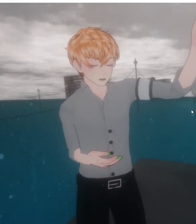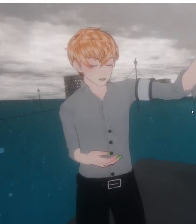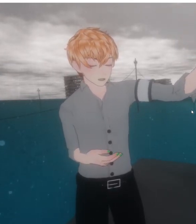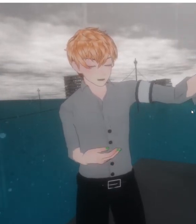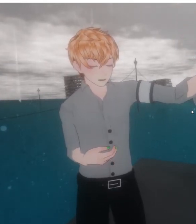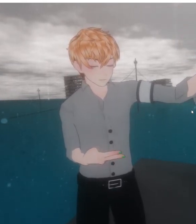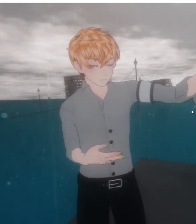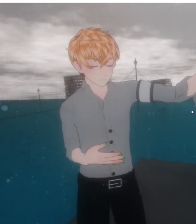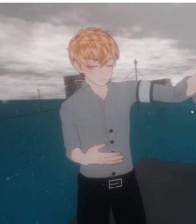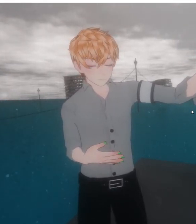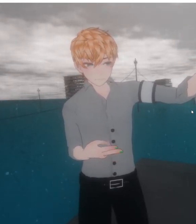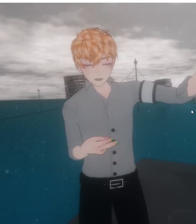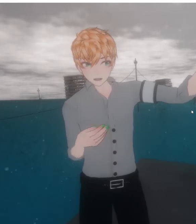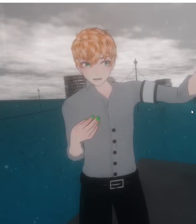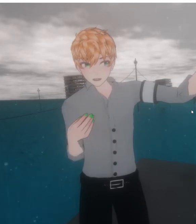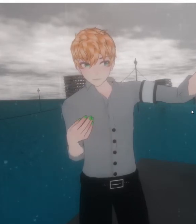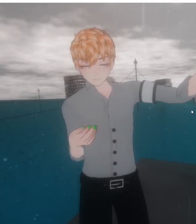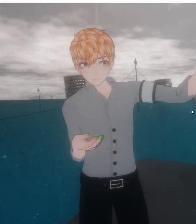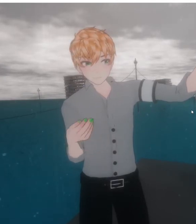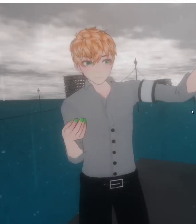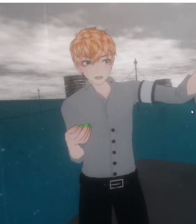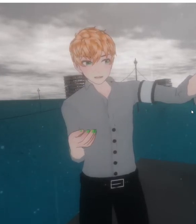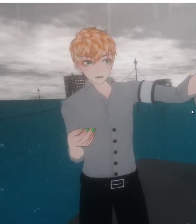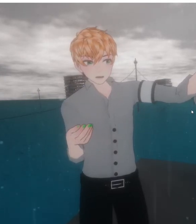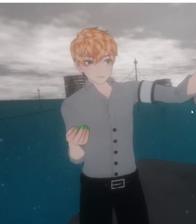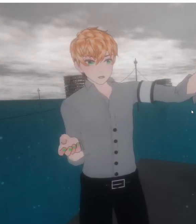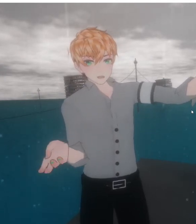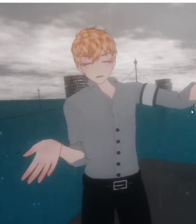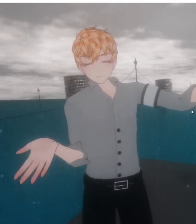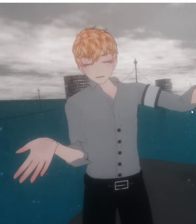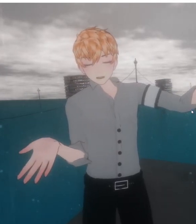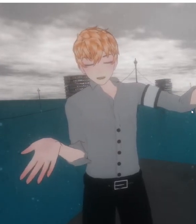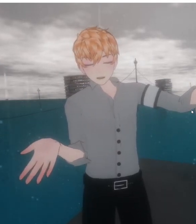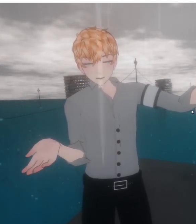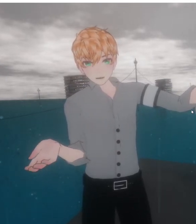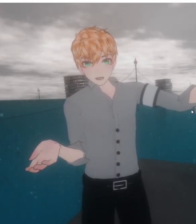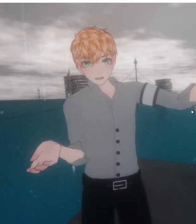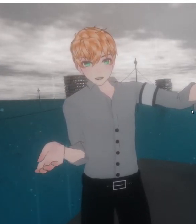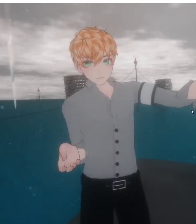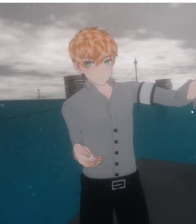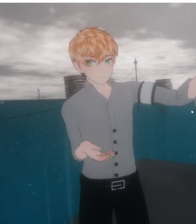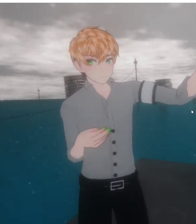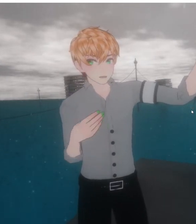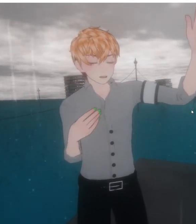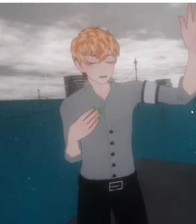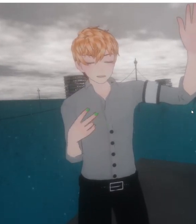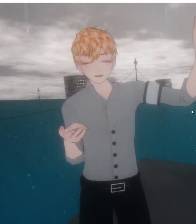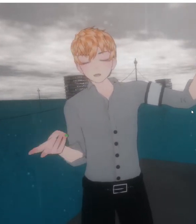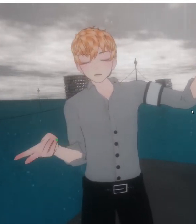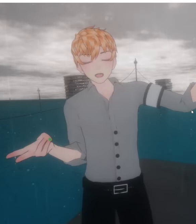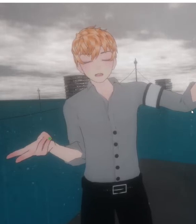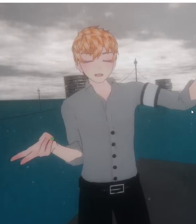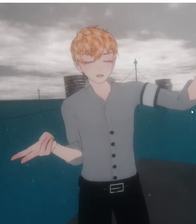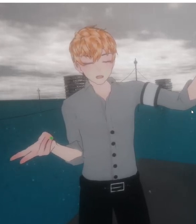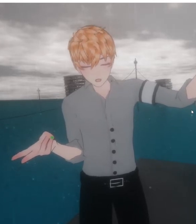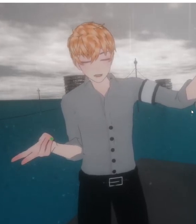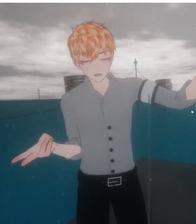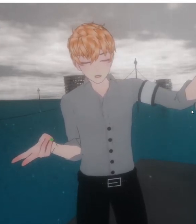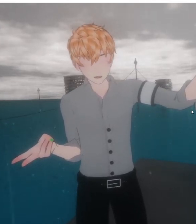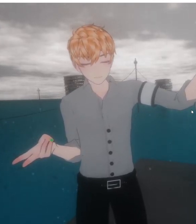looking at like prospects for starting a family, let's say, prospects for buying your own home, for